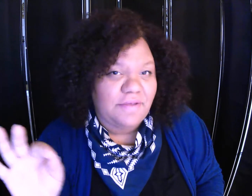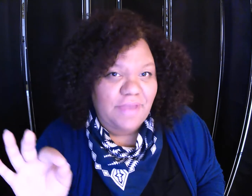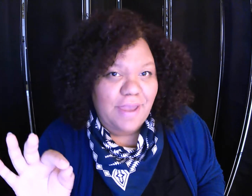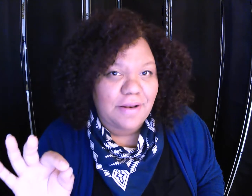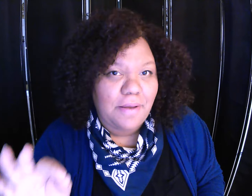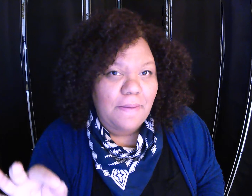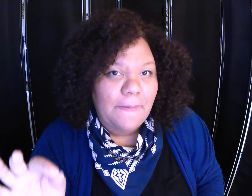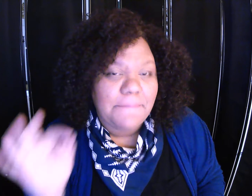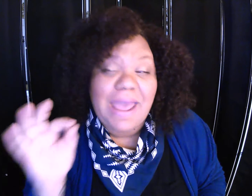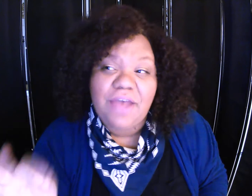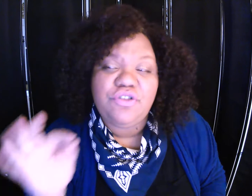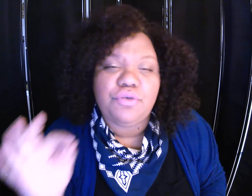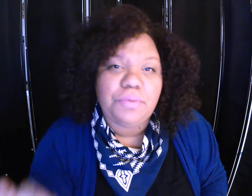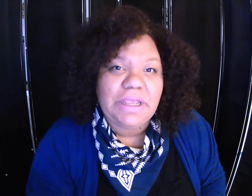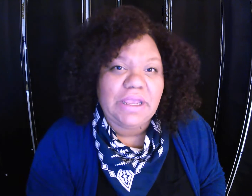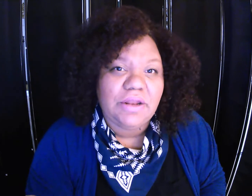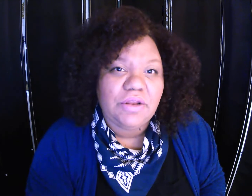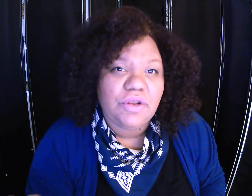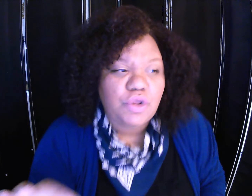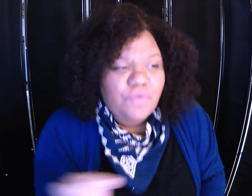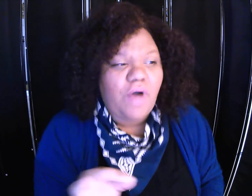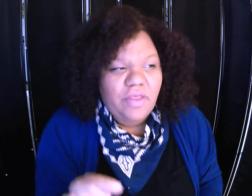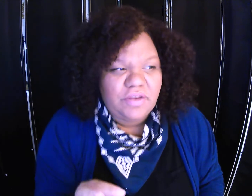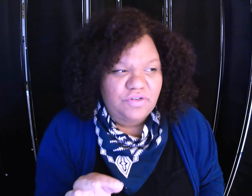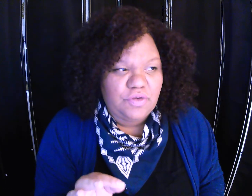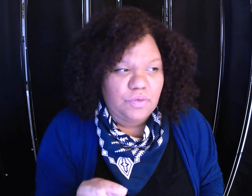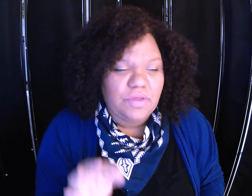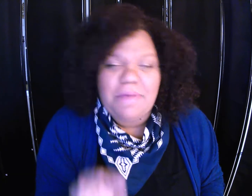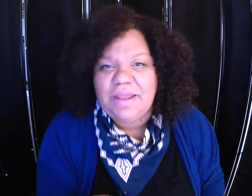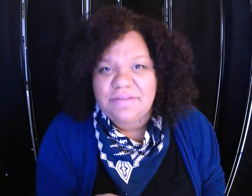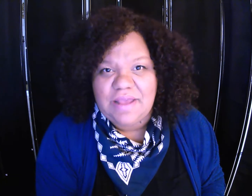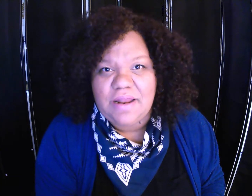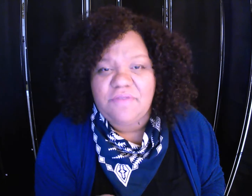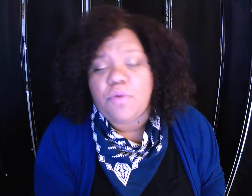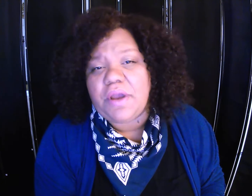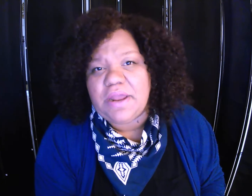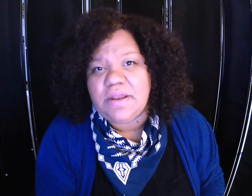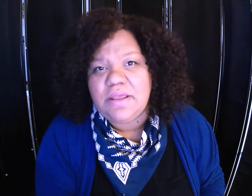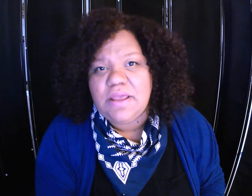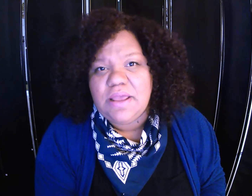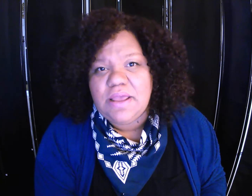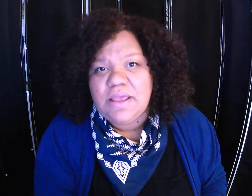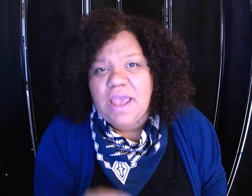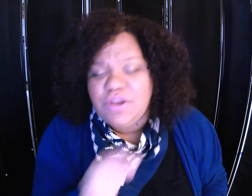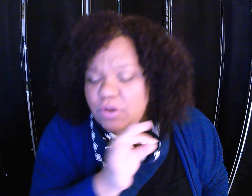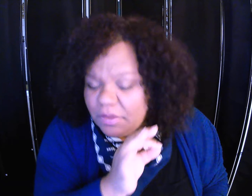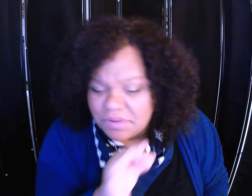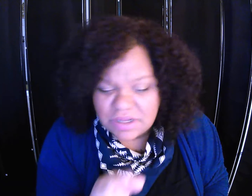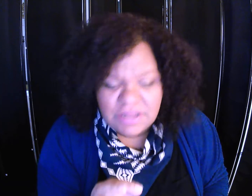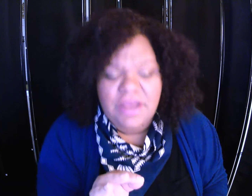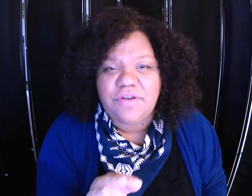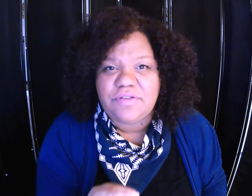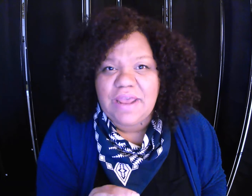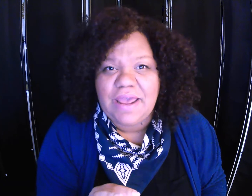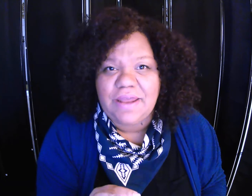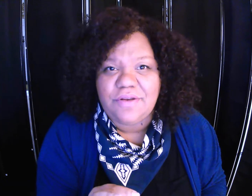yet. But as you read, you fall into the mindset of Morgan, and you completely understand where